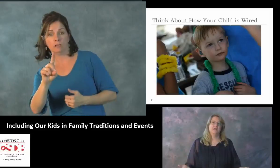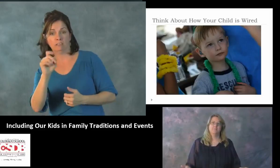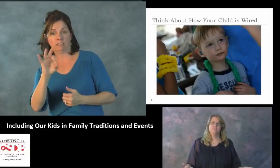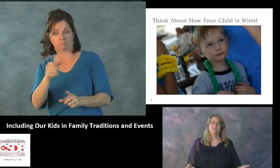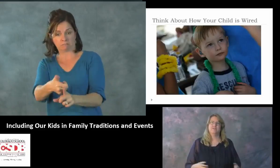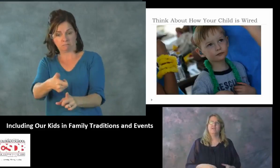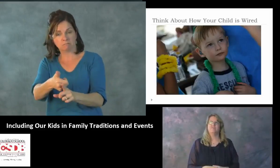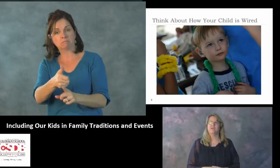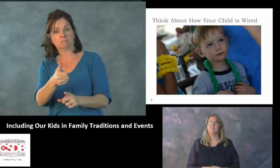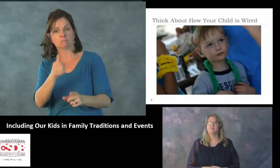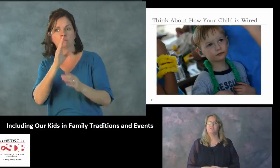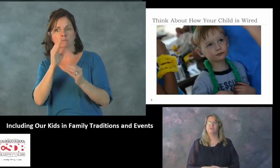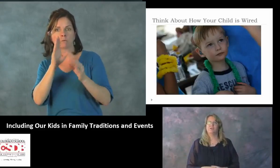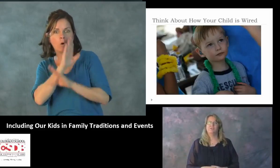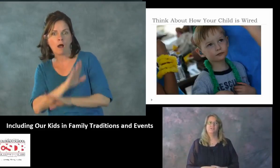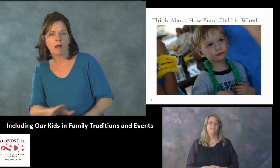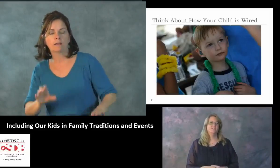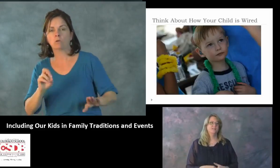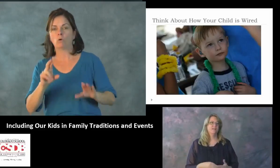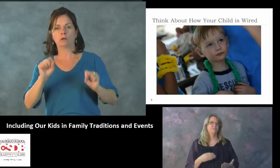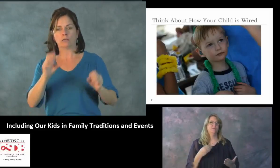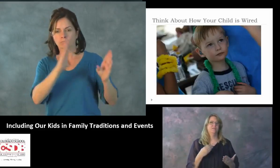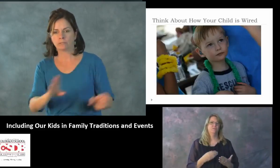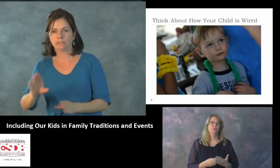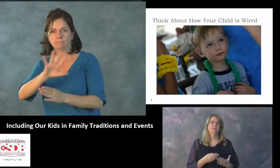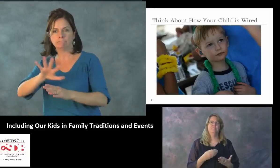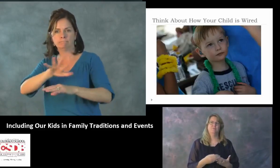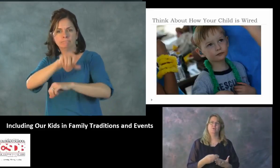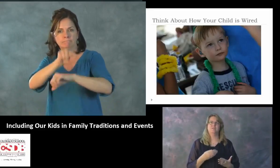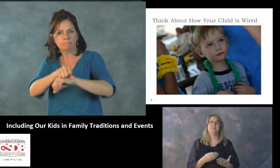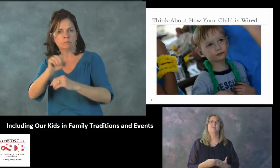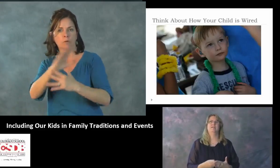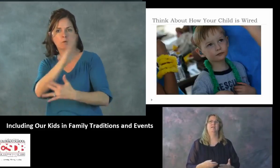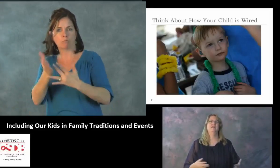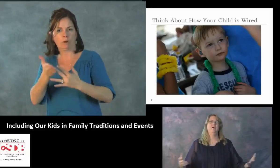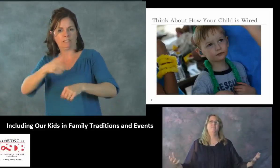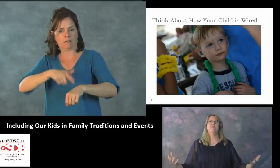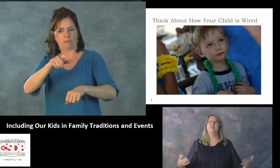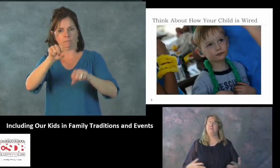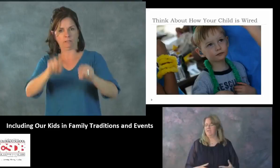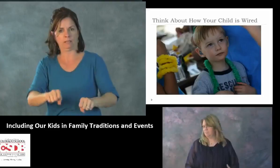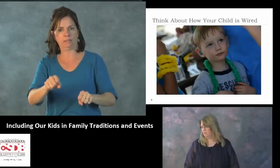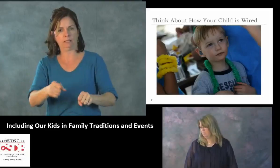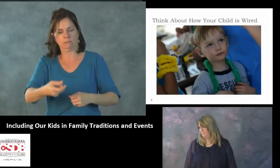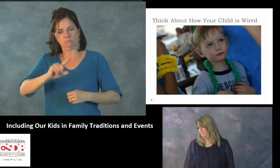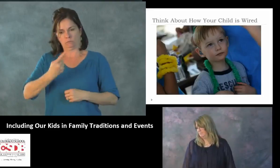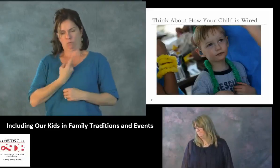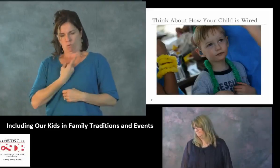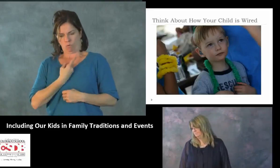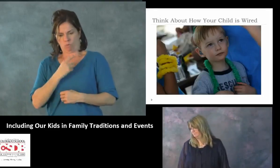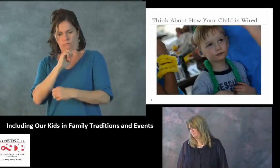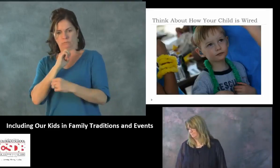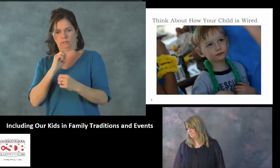break time so that they have time to recharge. It doesn't have to be 24/7 family